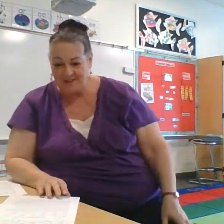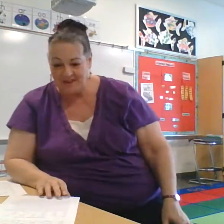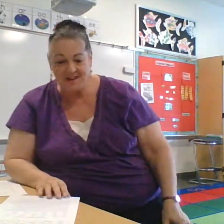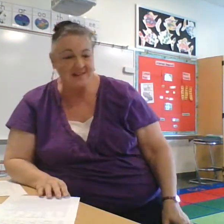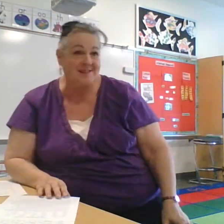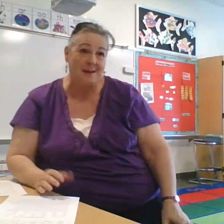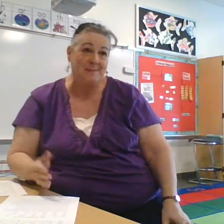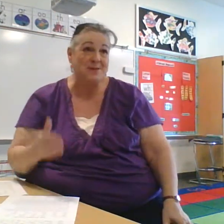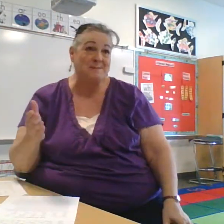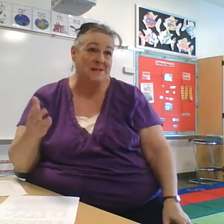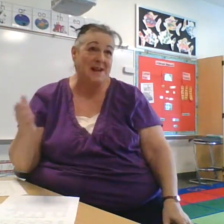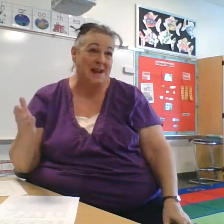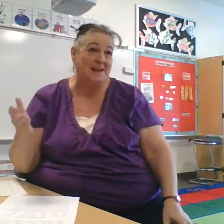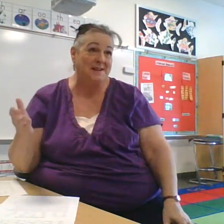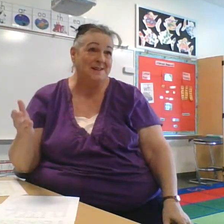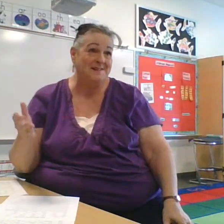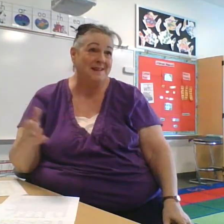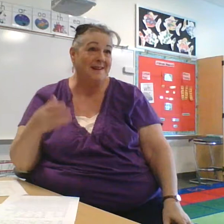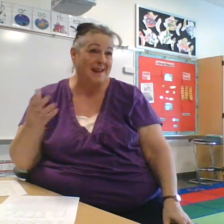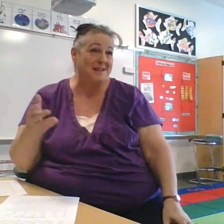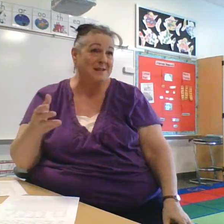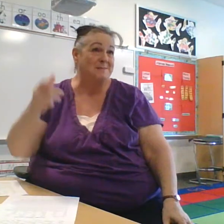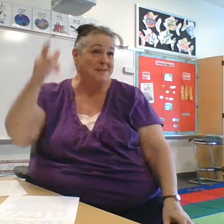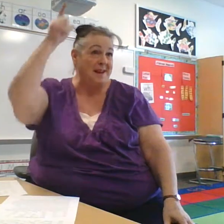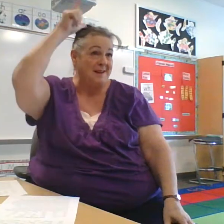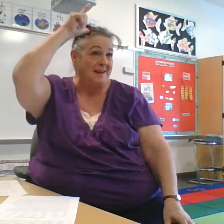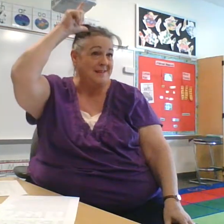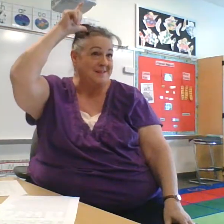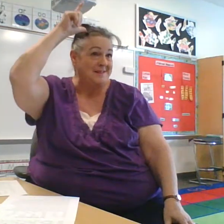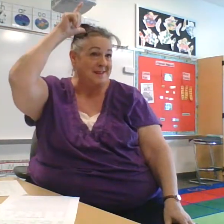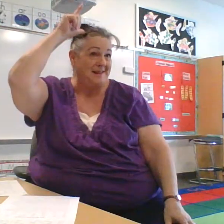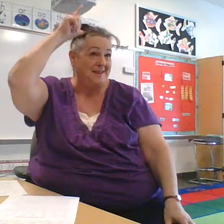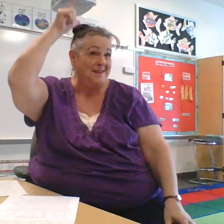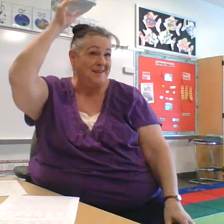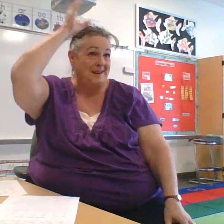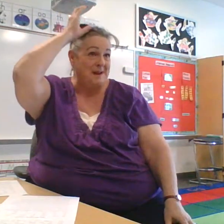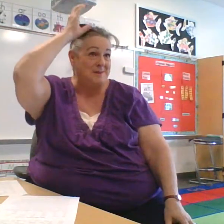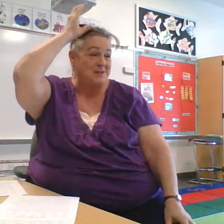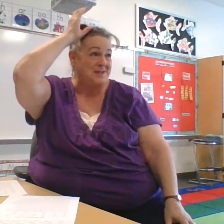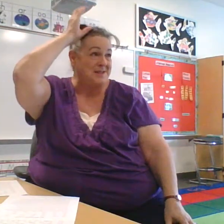Because cabbage comes in a head and lettuce comes in a head. Lettuce is an L. Cabbage is a C.